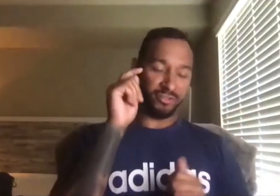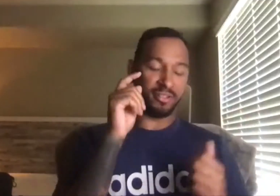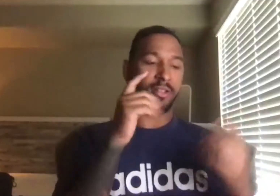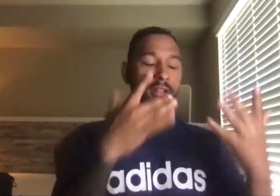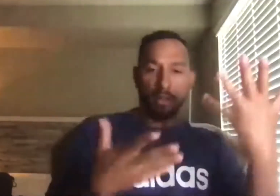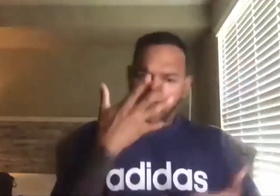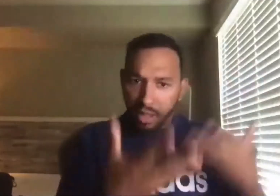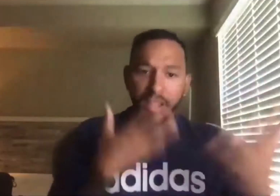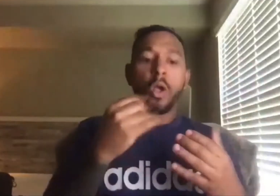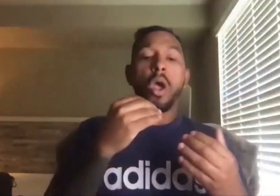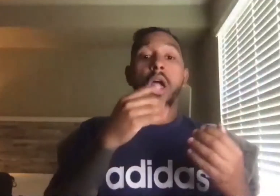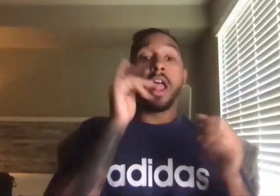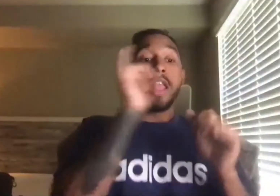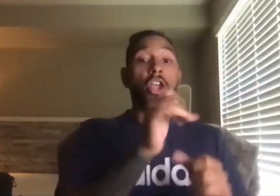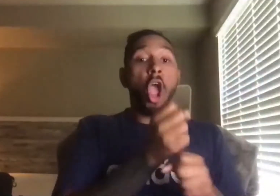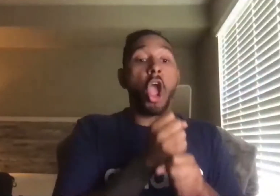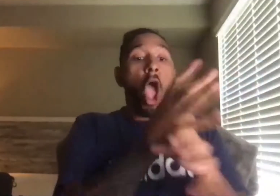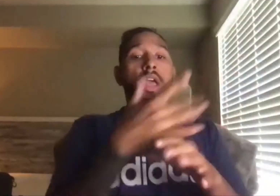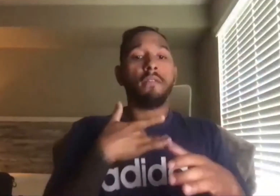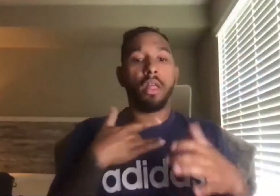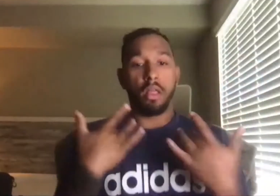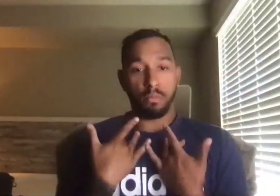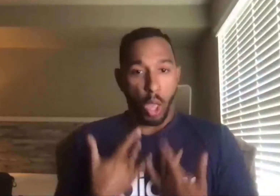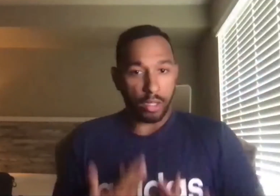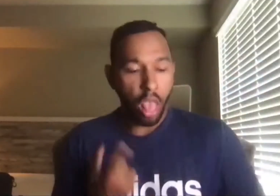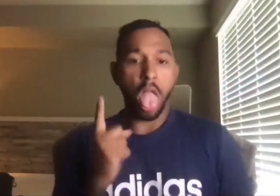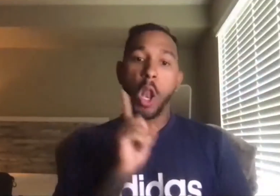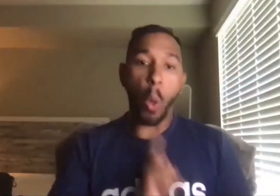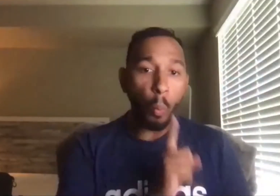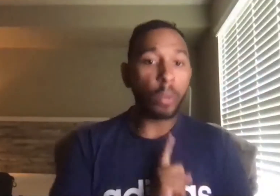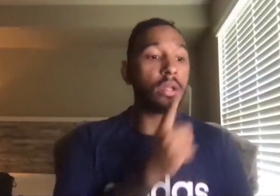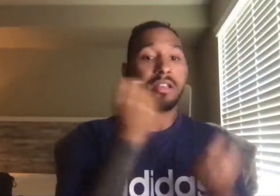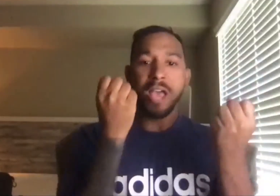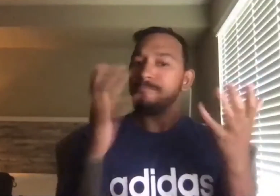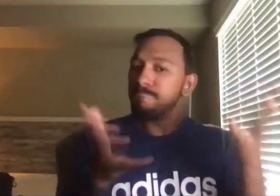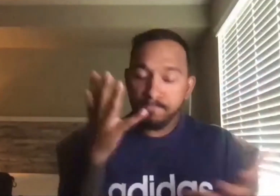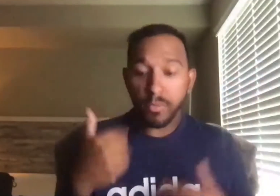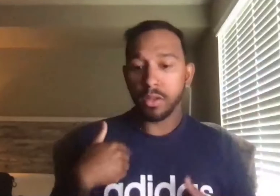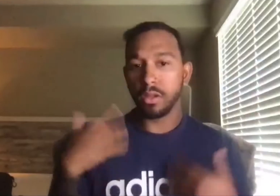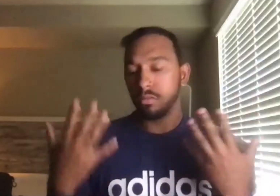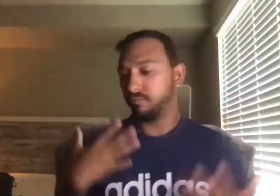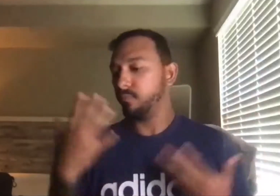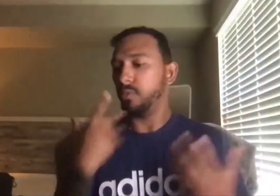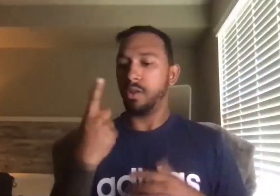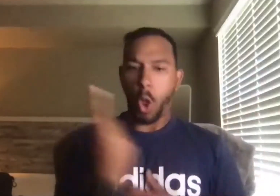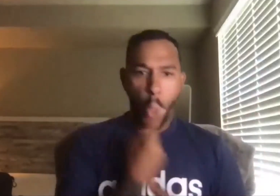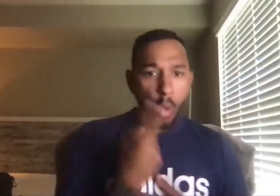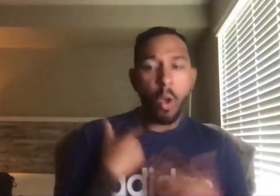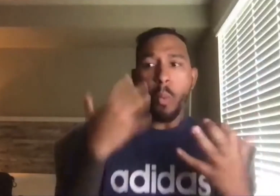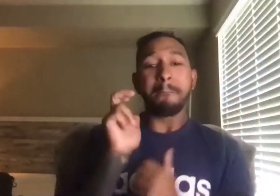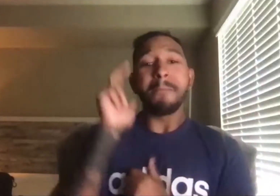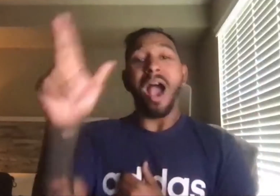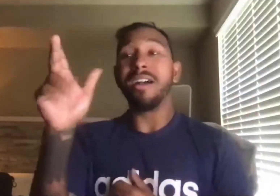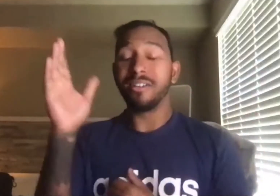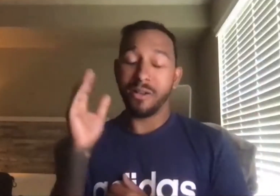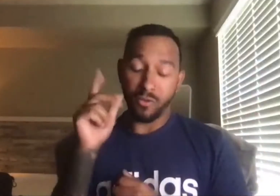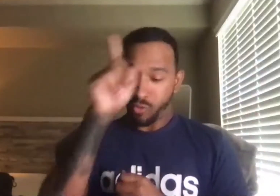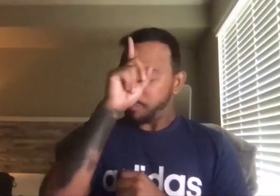the least. This set me into a depression. I felt lonely. There was a communication barrier since my dad doesn't use sign